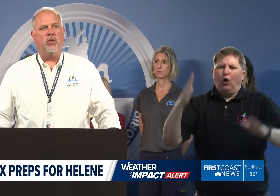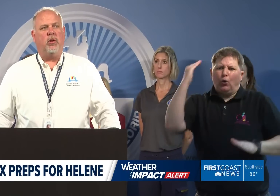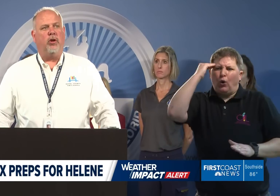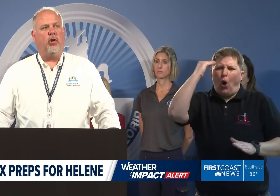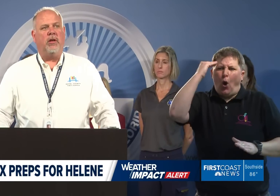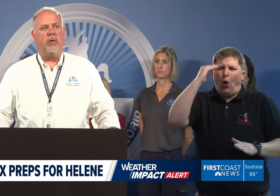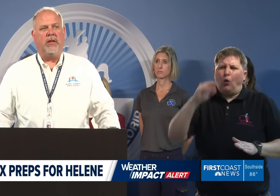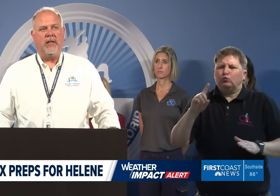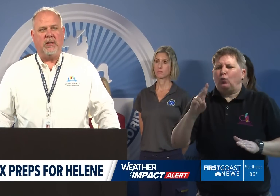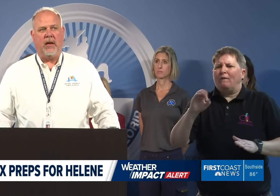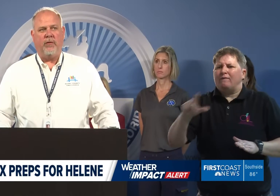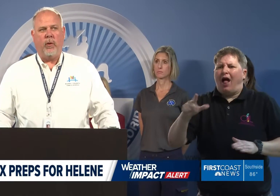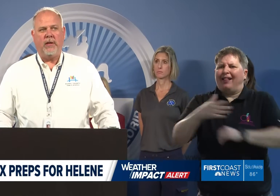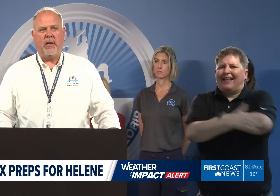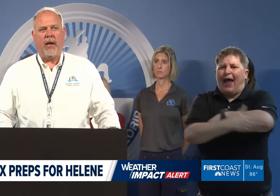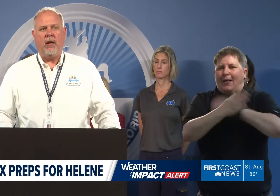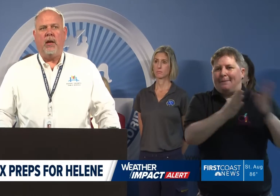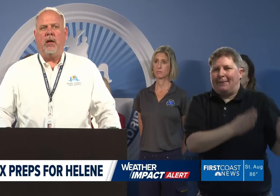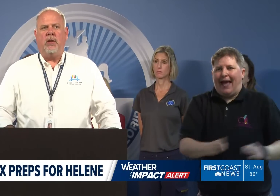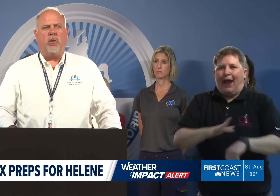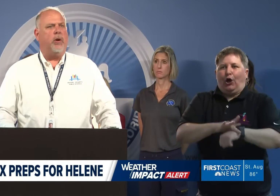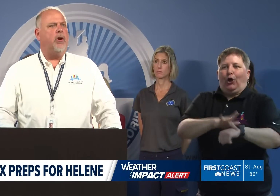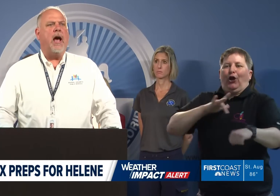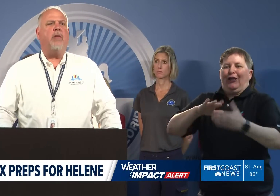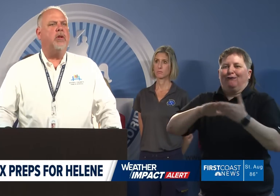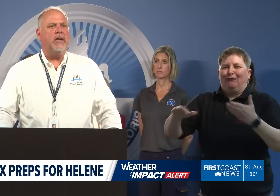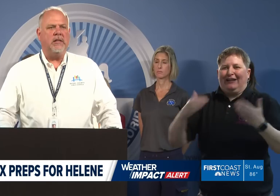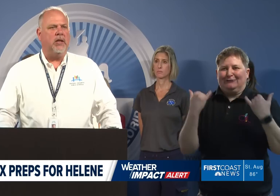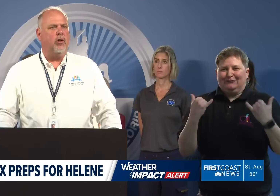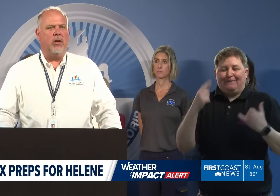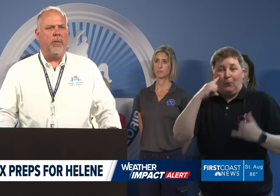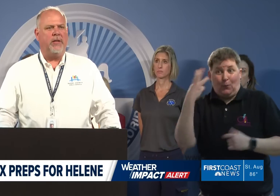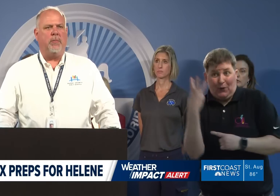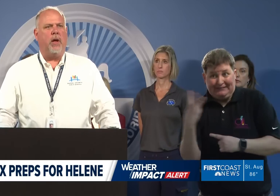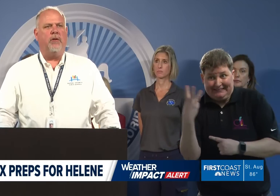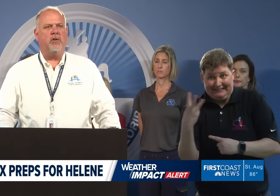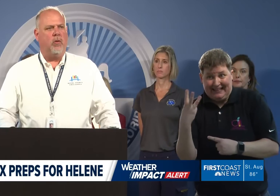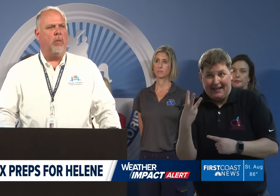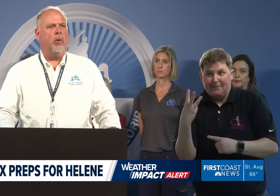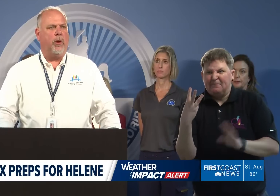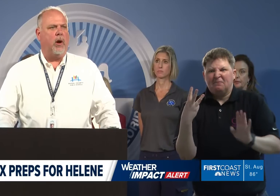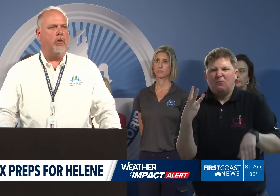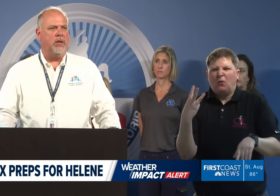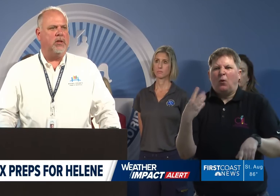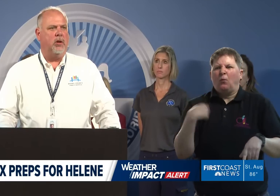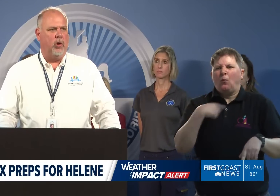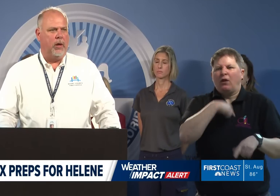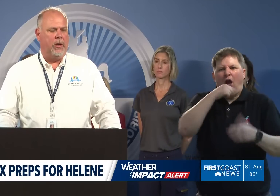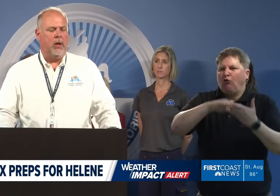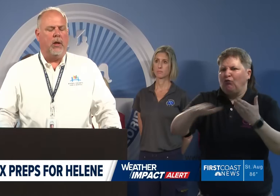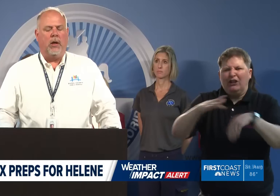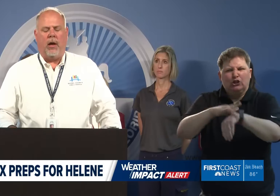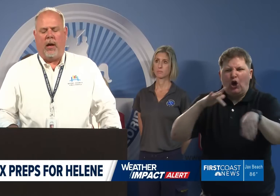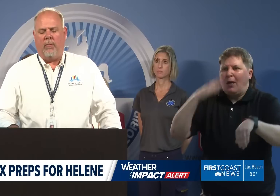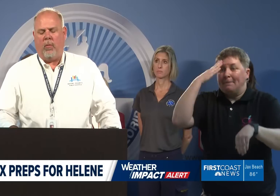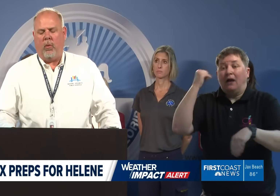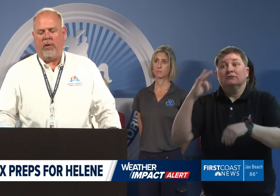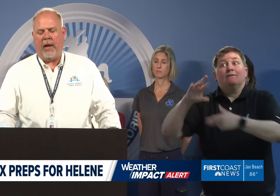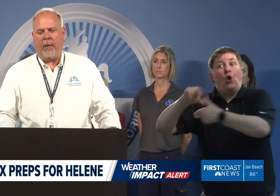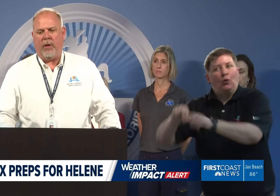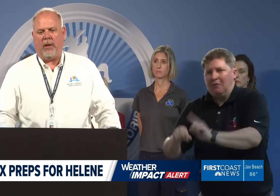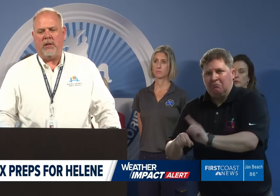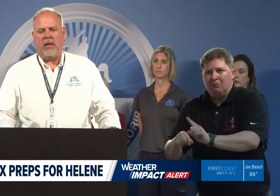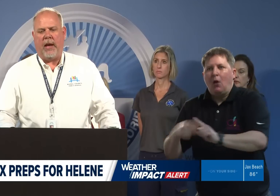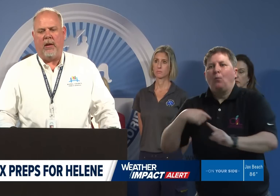its schedule an early release day for Wednesday. So we are not releasing early based upon the storm, but we are releasing early.